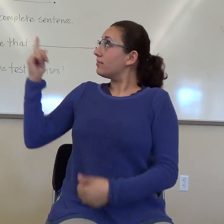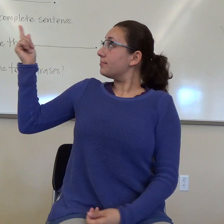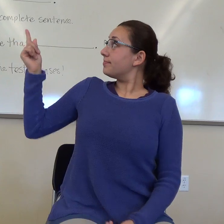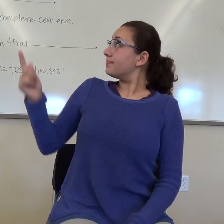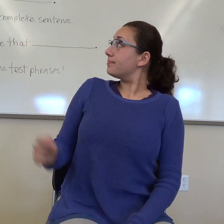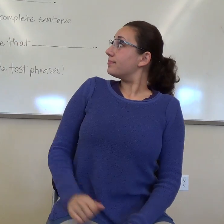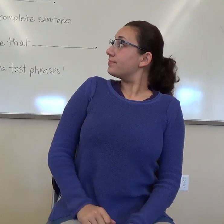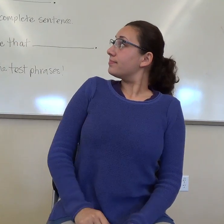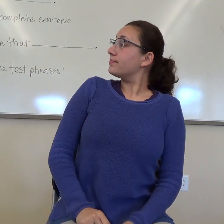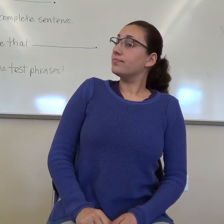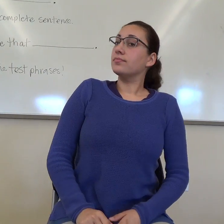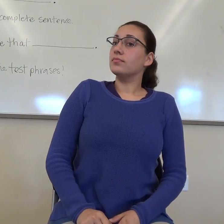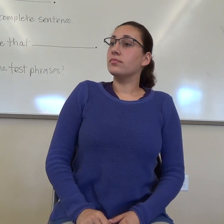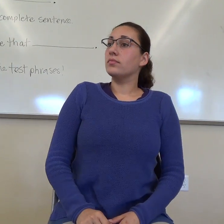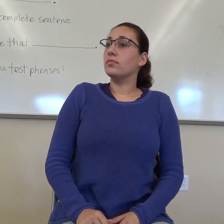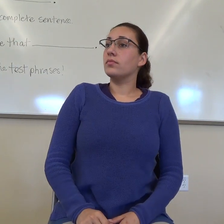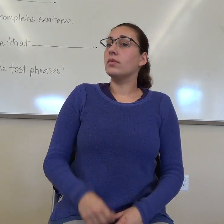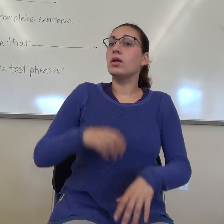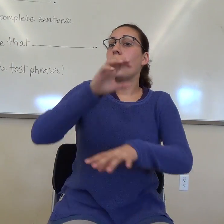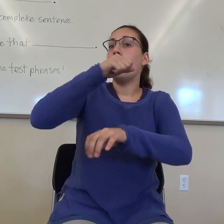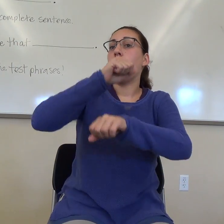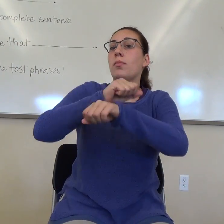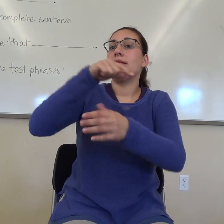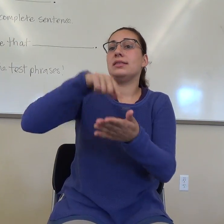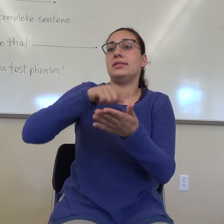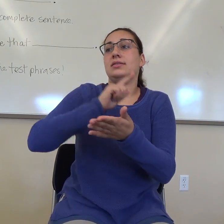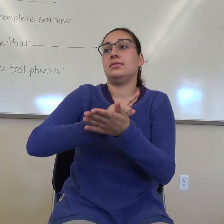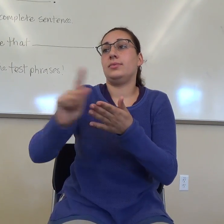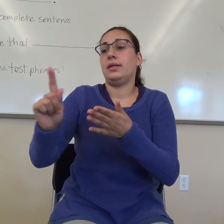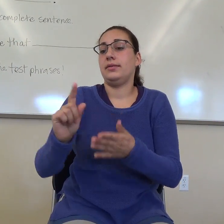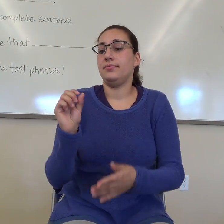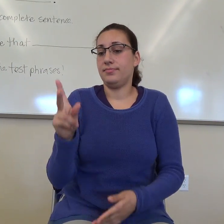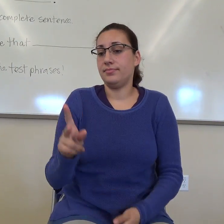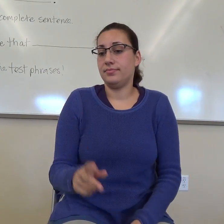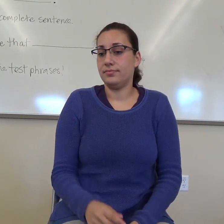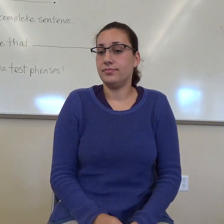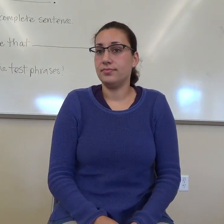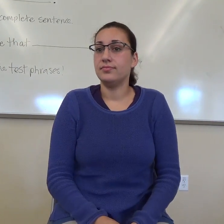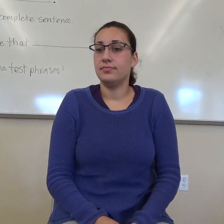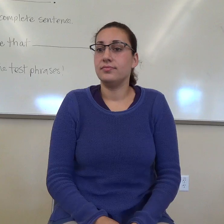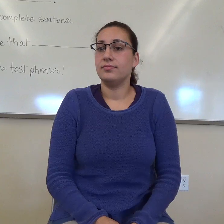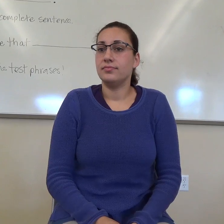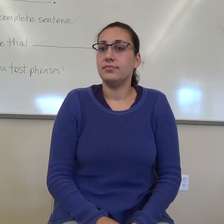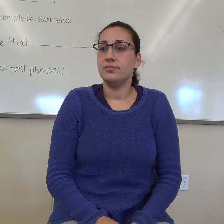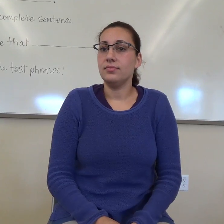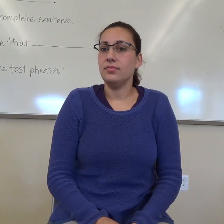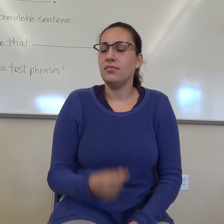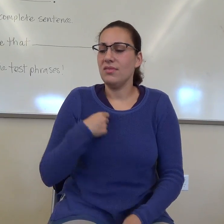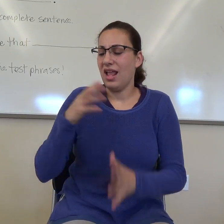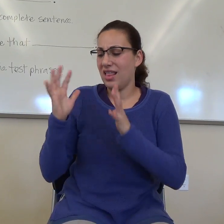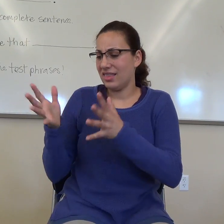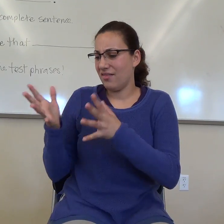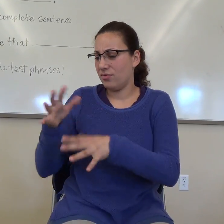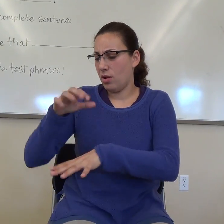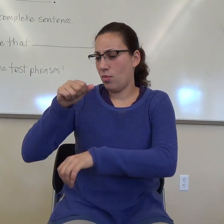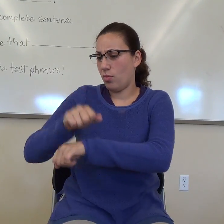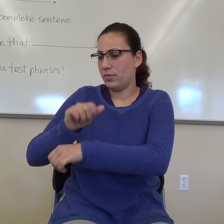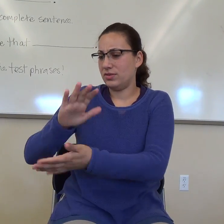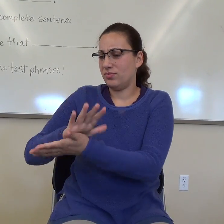okay? Make an appointment this week, okay? And I left my appointment sheet pasted up on my door. I